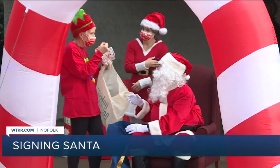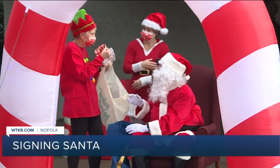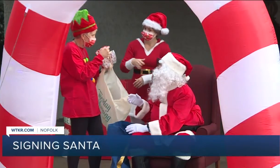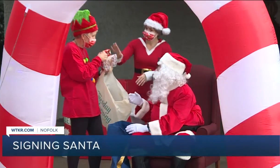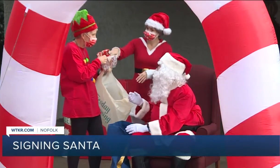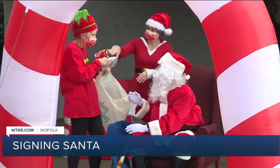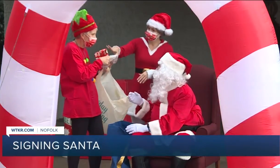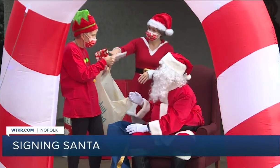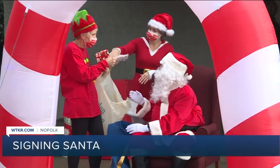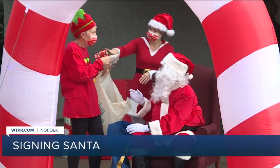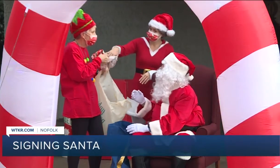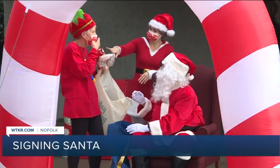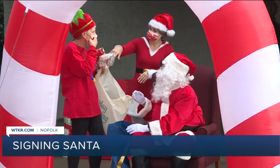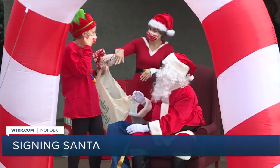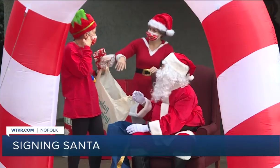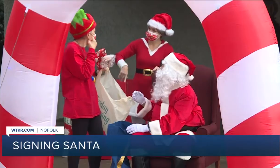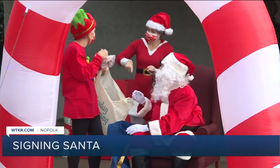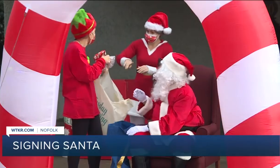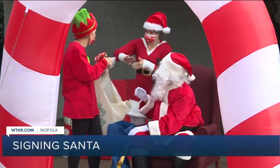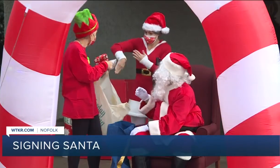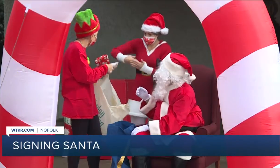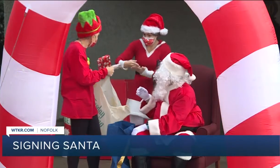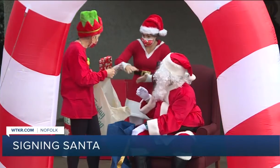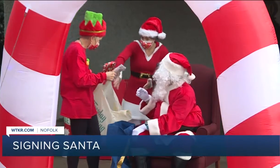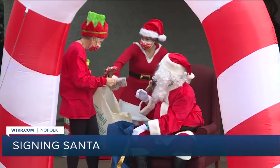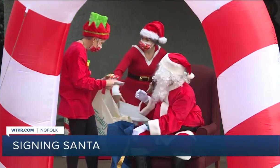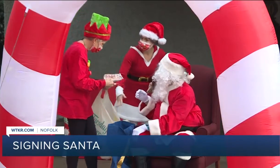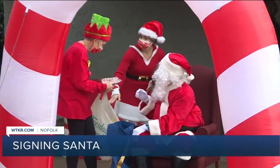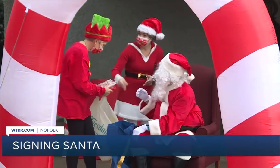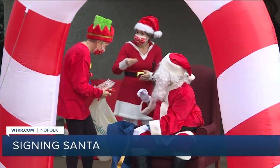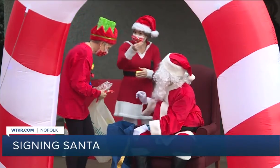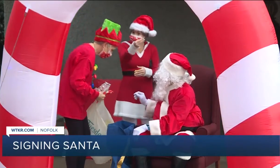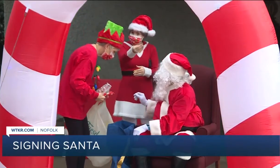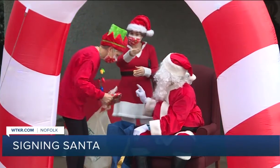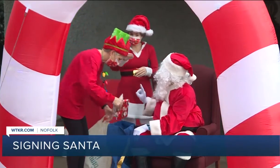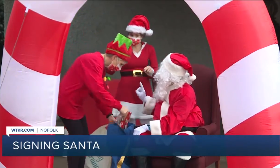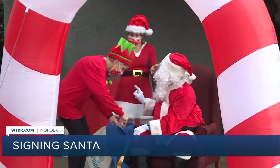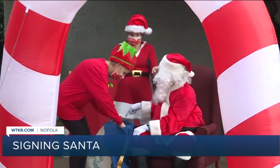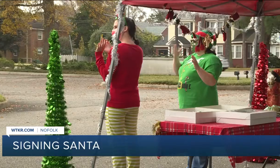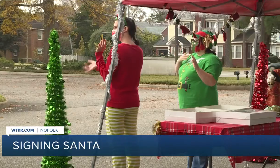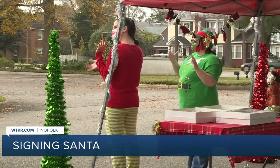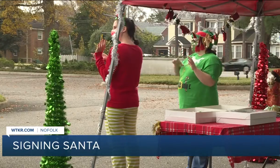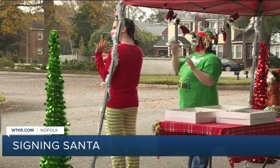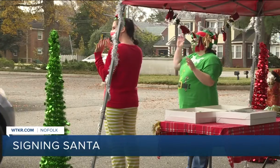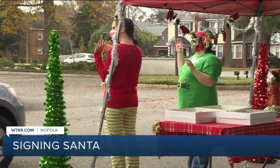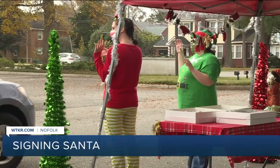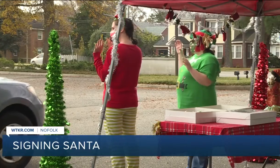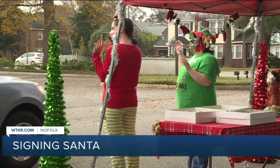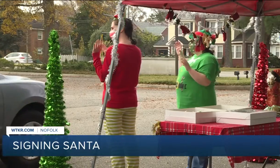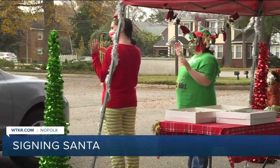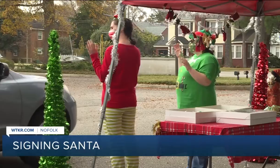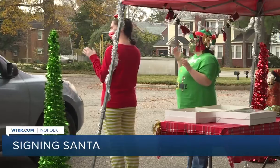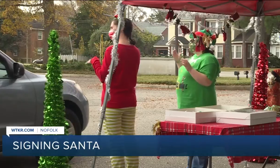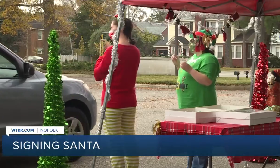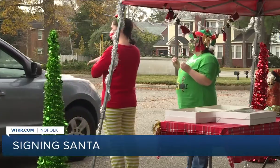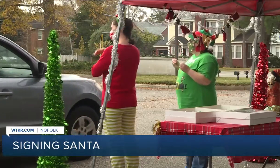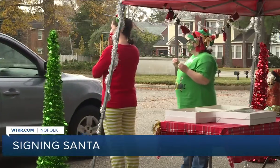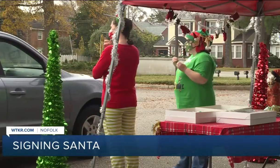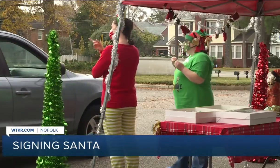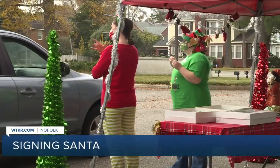to Families to host a drive-by event with Santa and Mrs. Claus using sign language with visitors. Both Santa Claus and Mrs. Claus that you